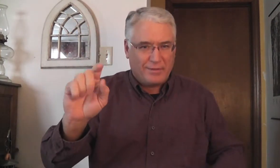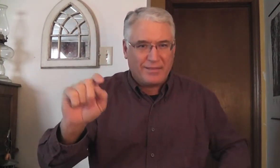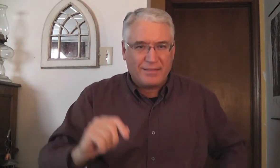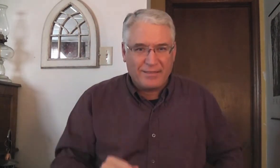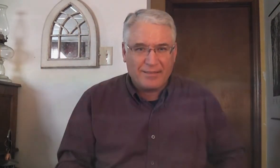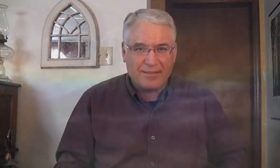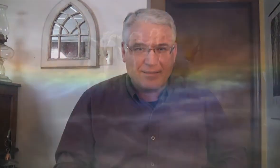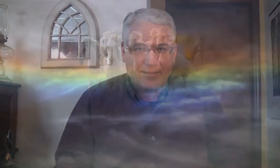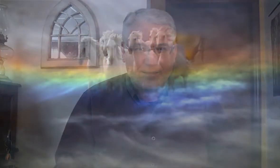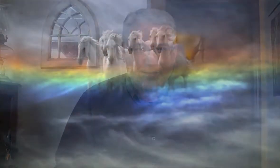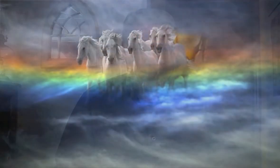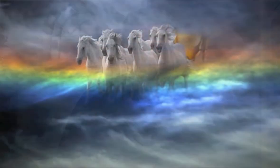chariot.